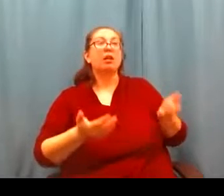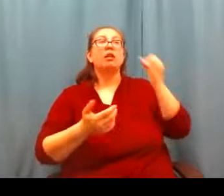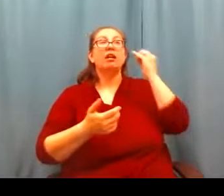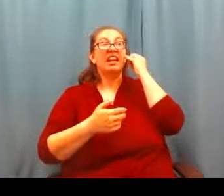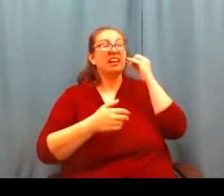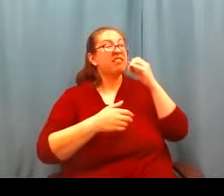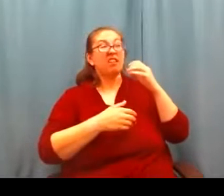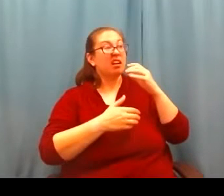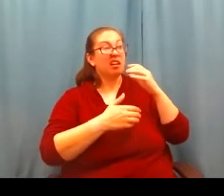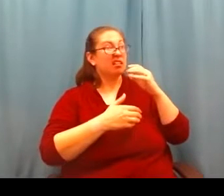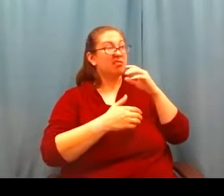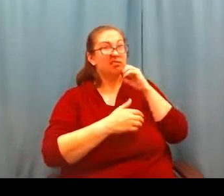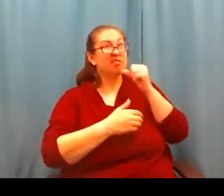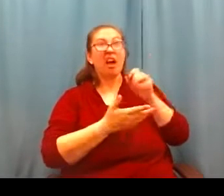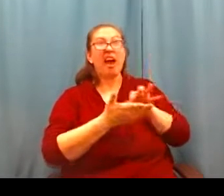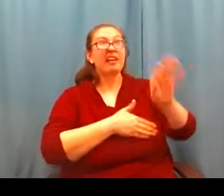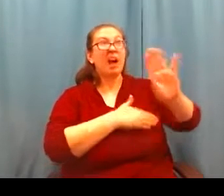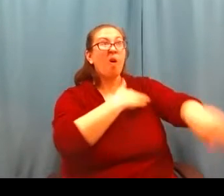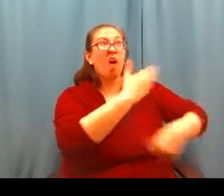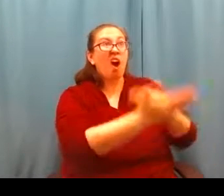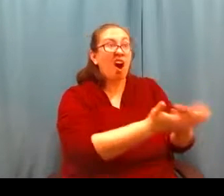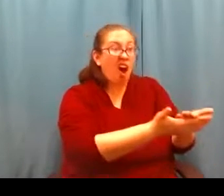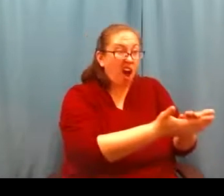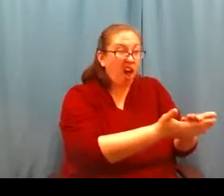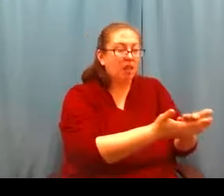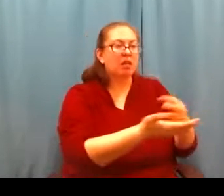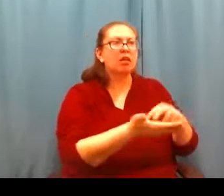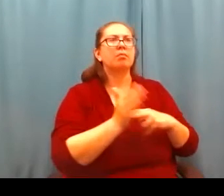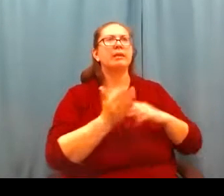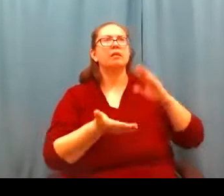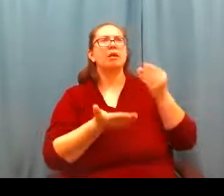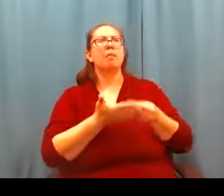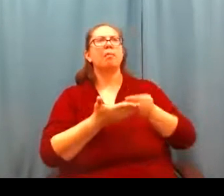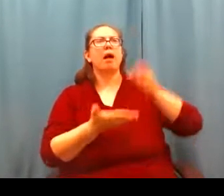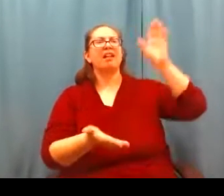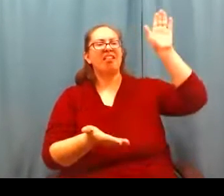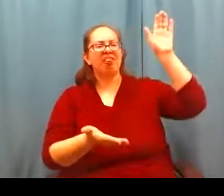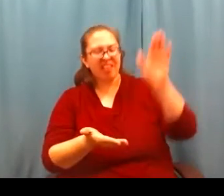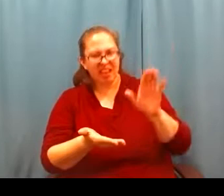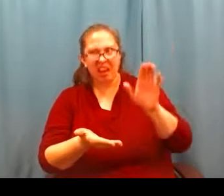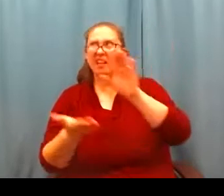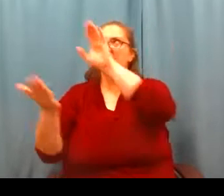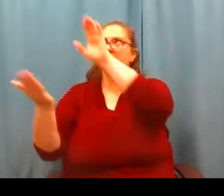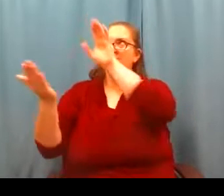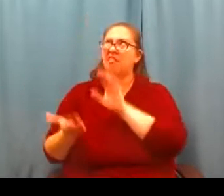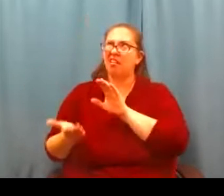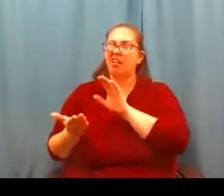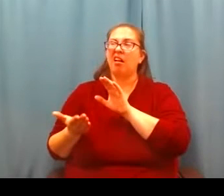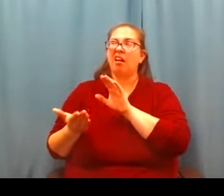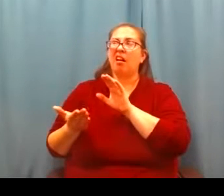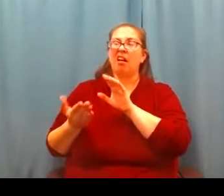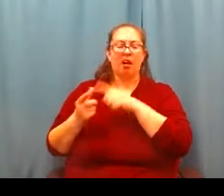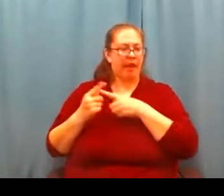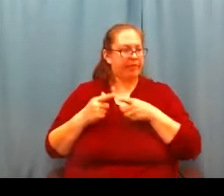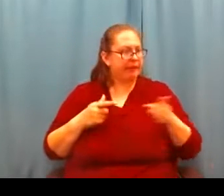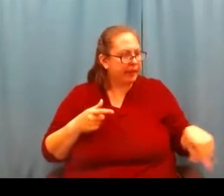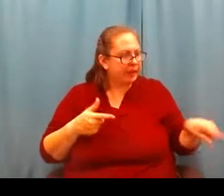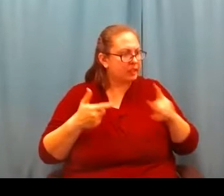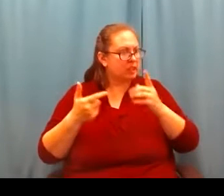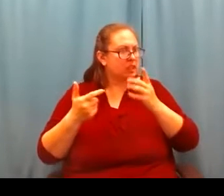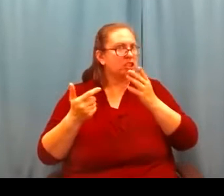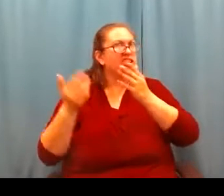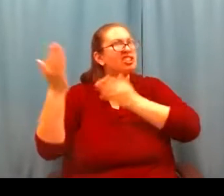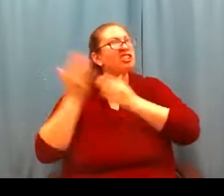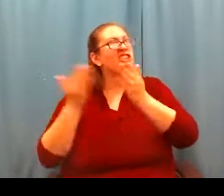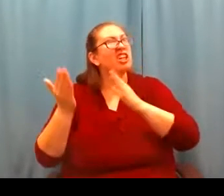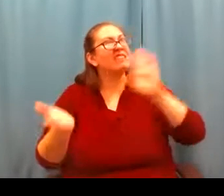get everyone counted, it costs us money, which means it costs you service. So we're encouraging everyone to